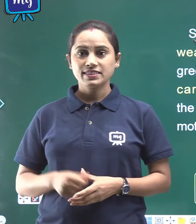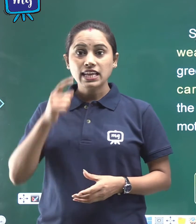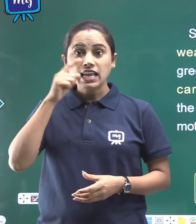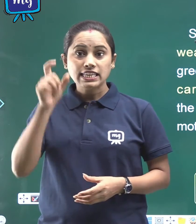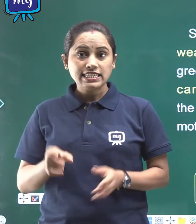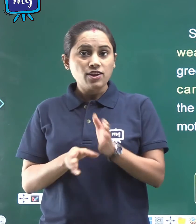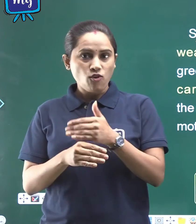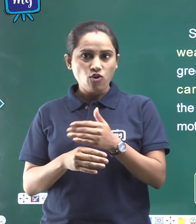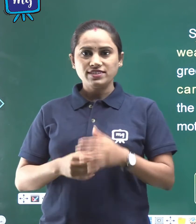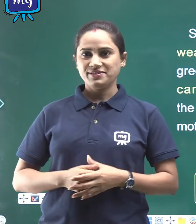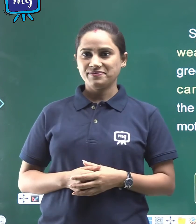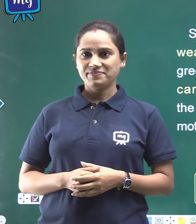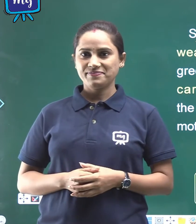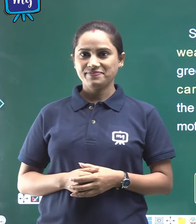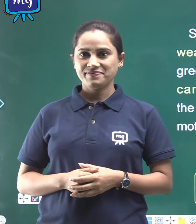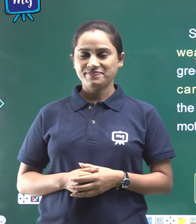was